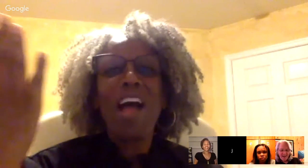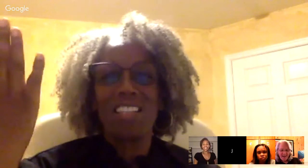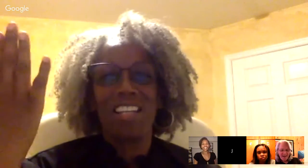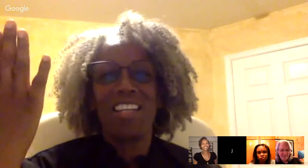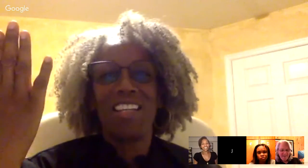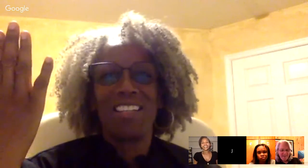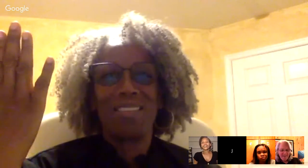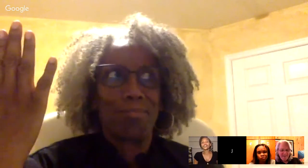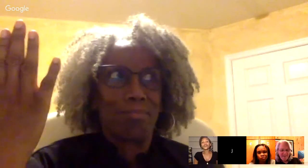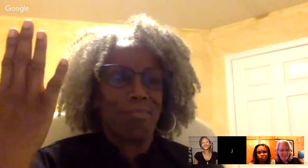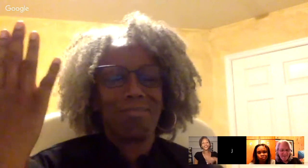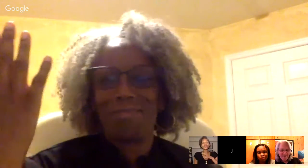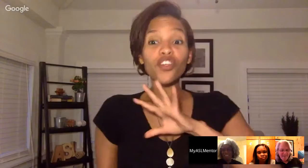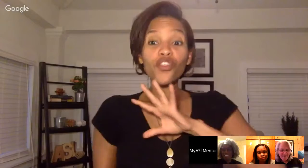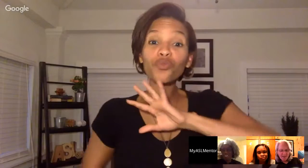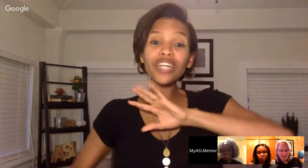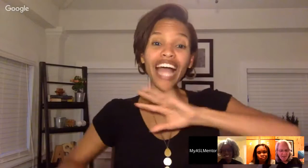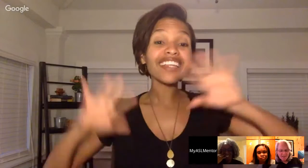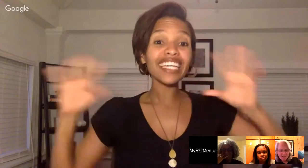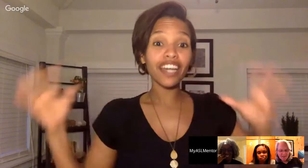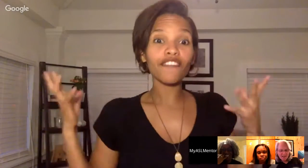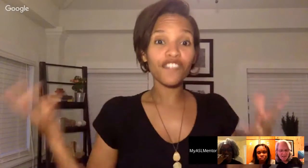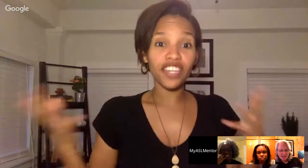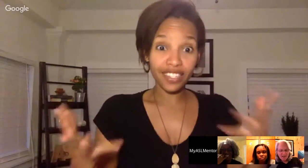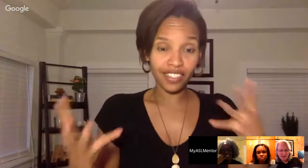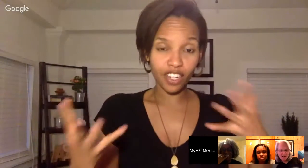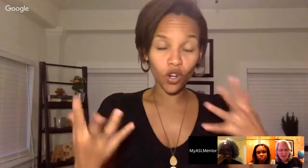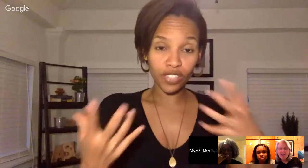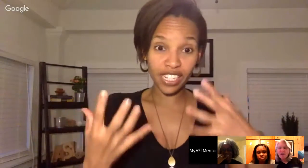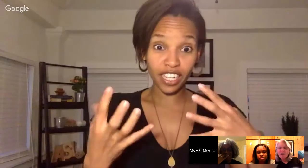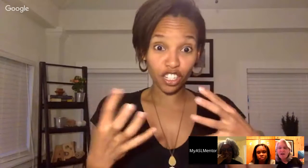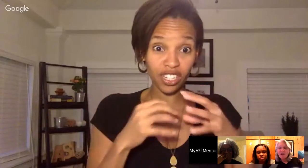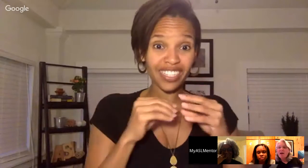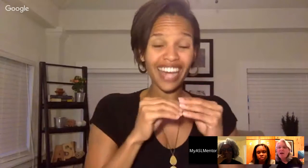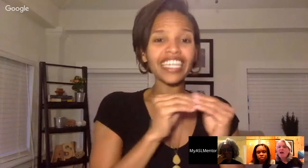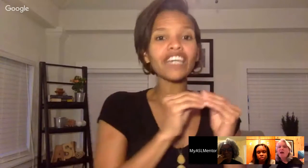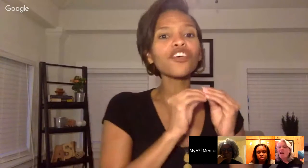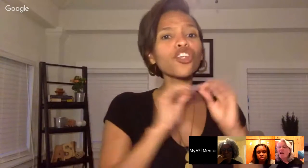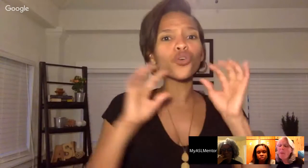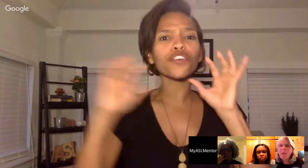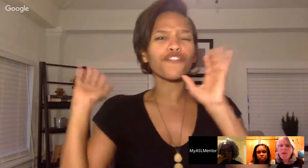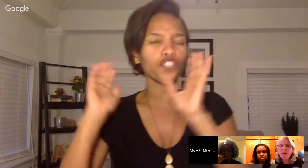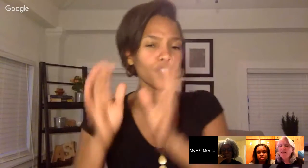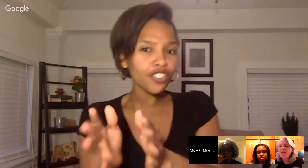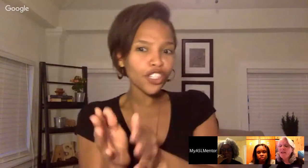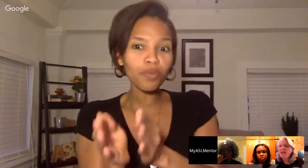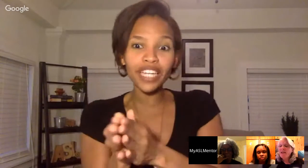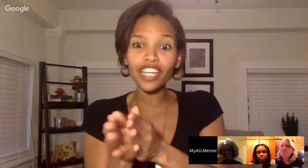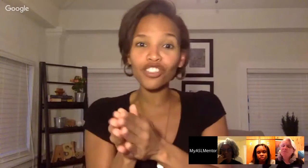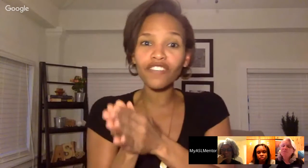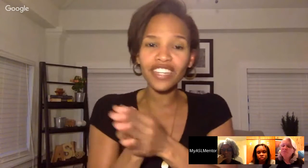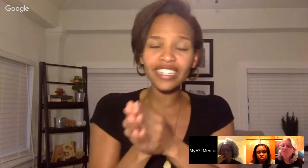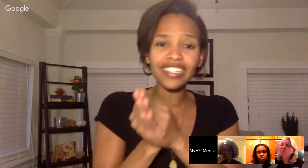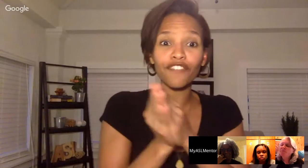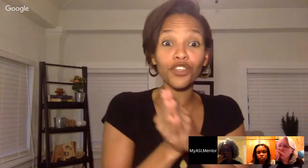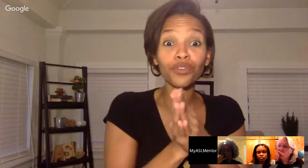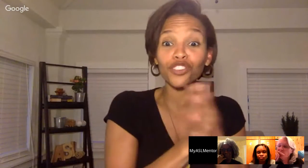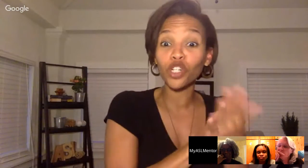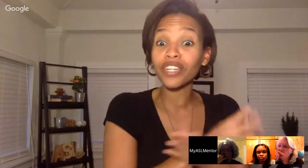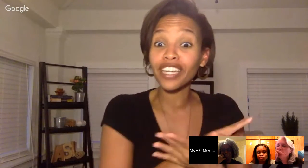spirituality. So the reality of this whole discussion is that even your first interpretation of this, if you were interpreting